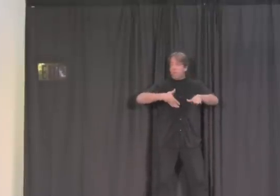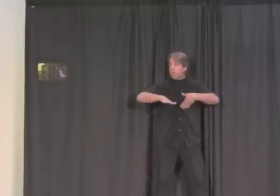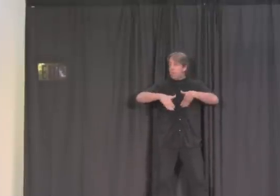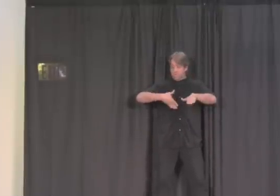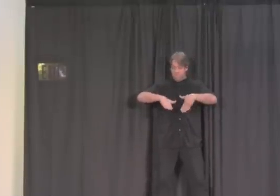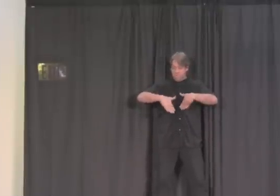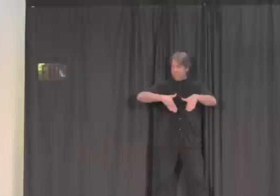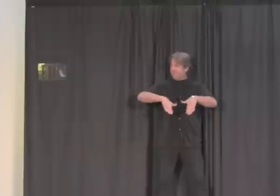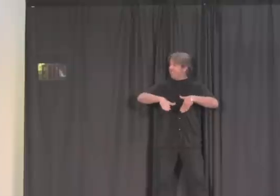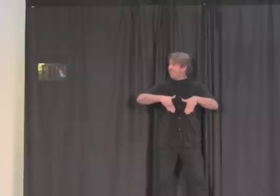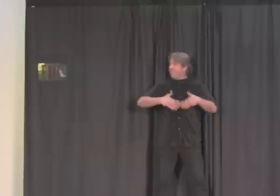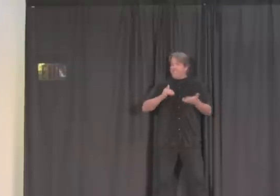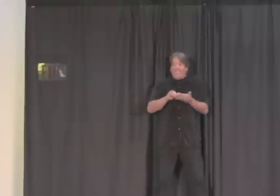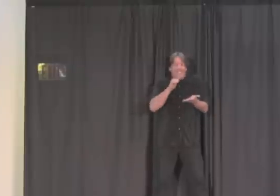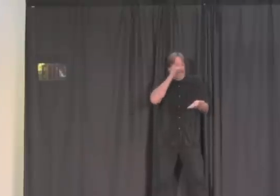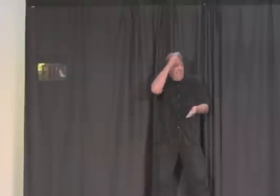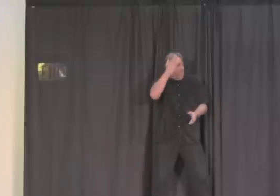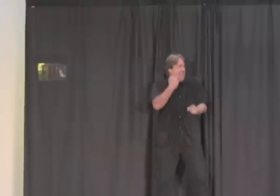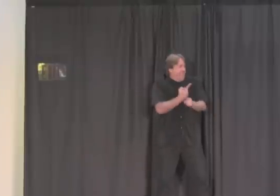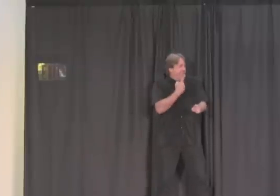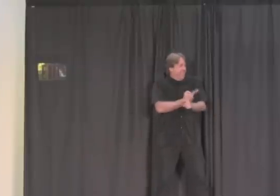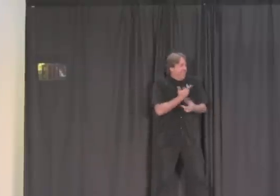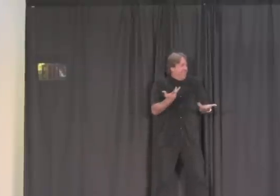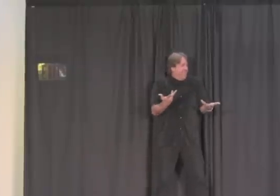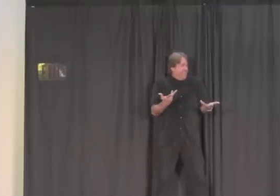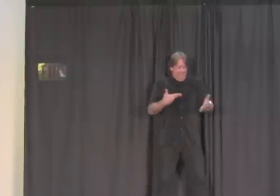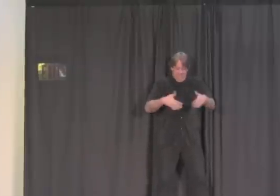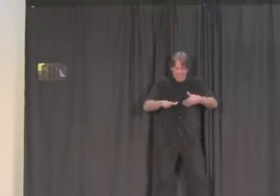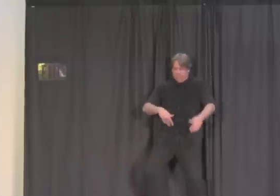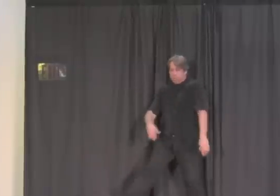Walk? Walk? That's not conceptually accurate. Walk.